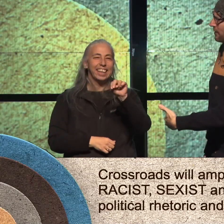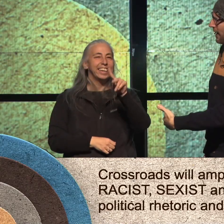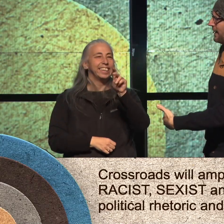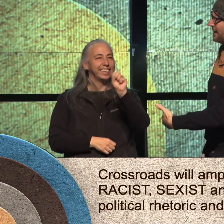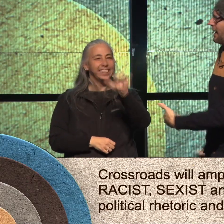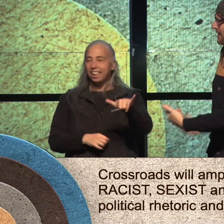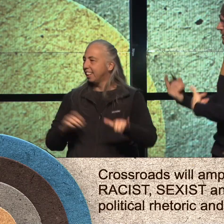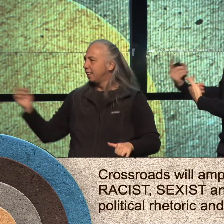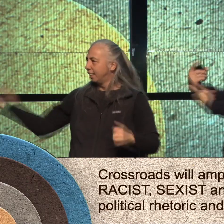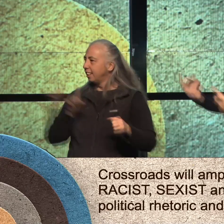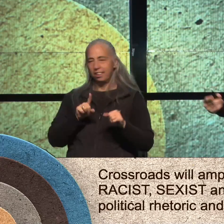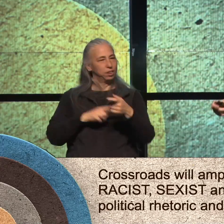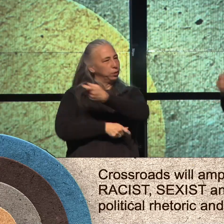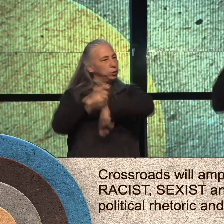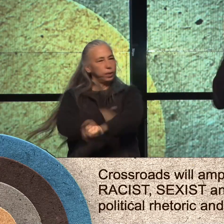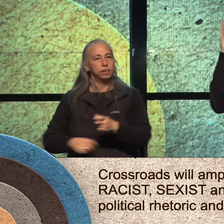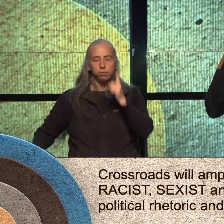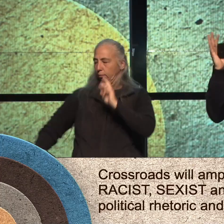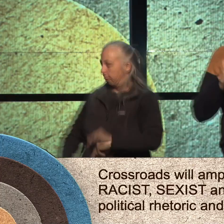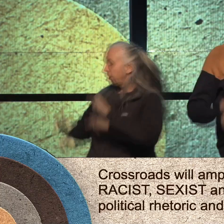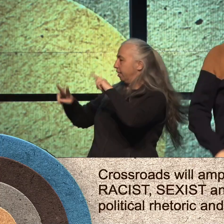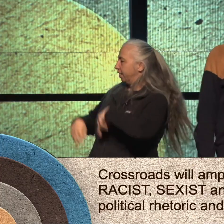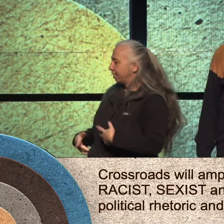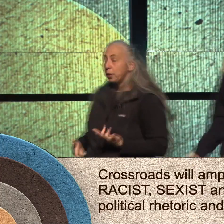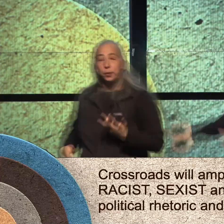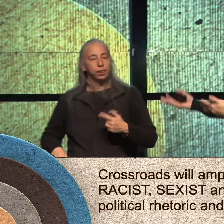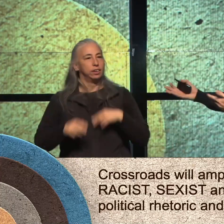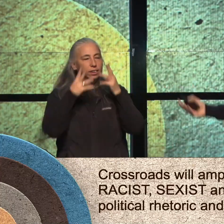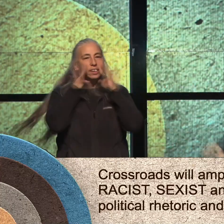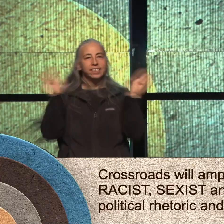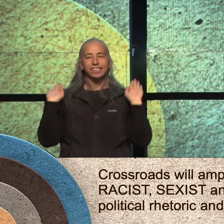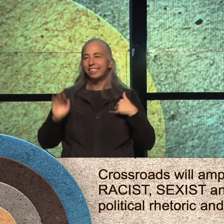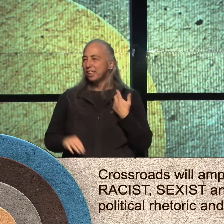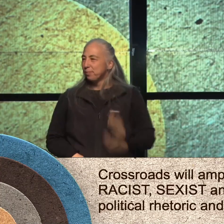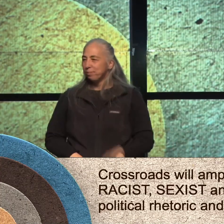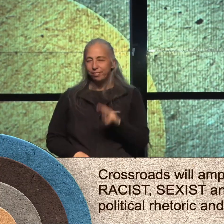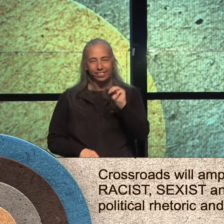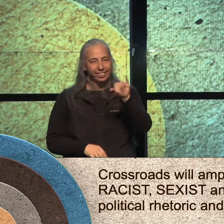here earlier, right? They swapped on me. I had a bad peripheral vision today. This is MJ.